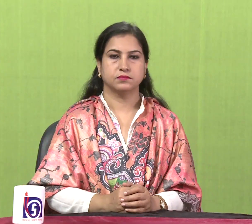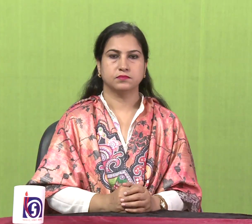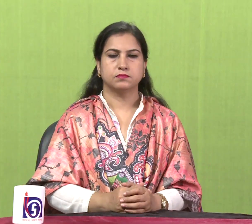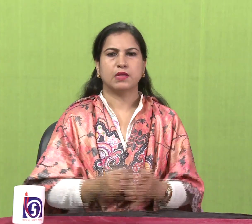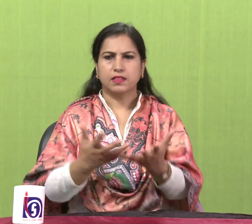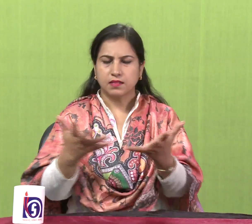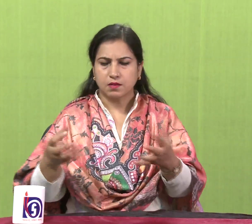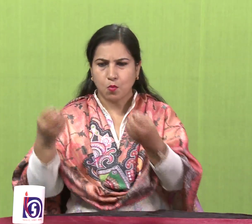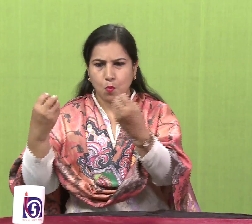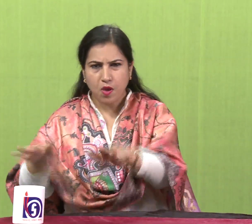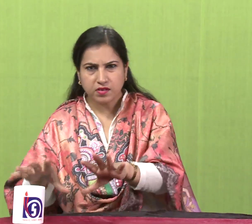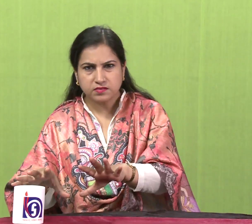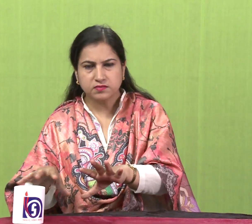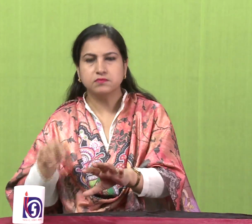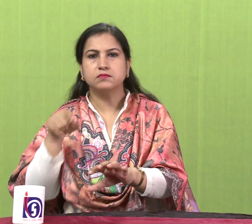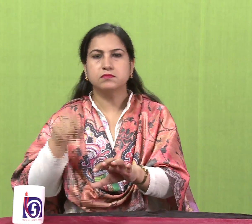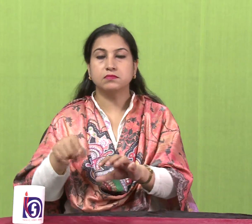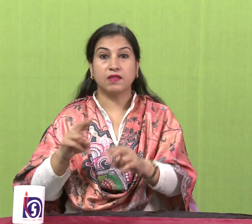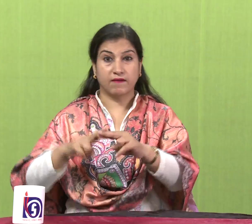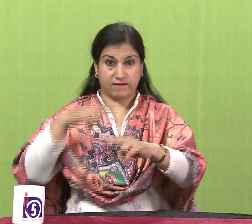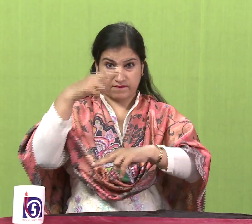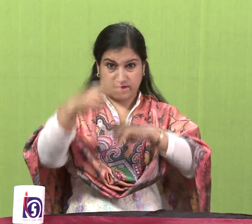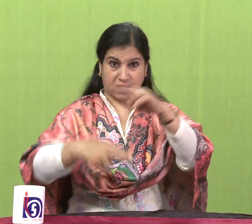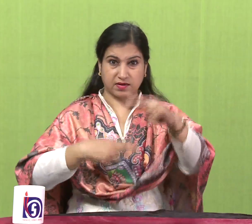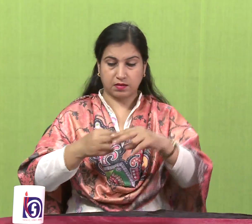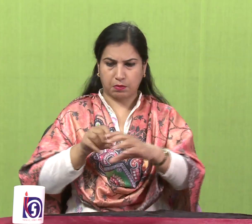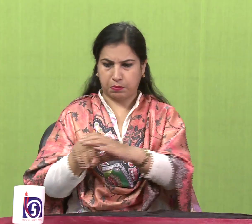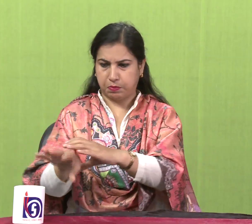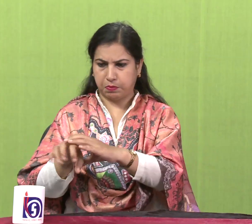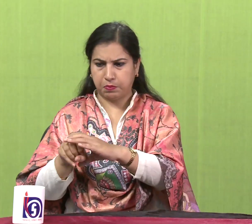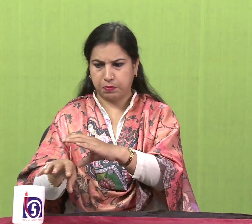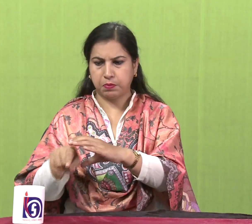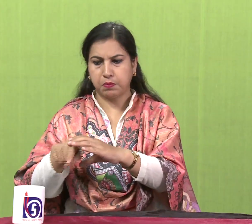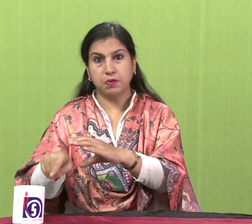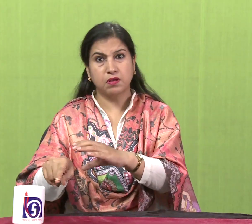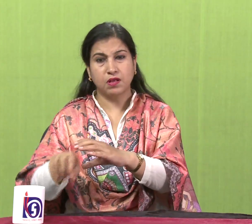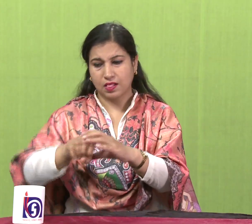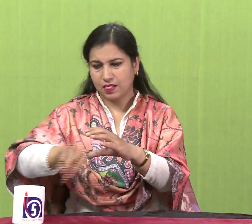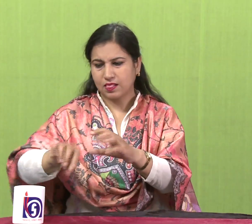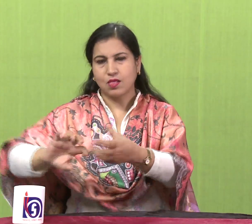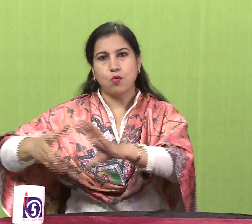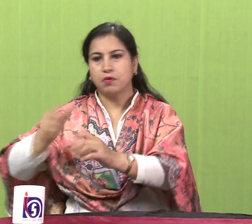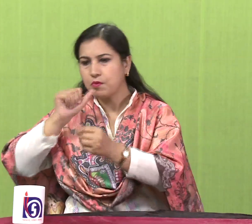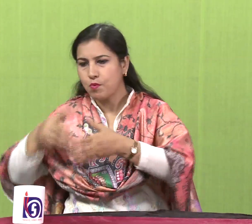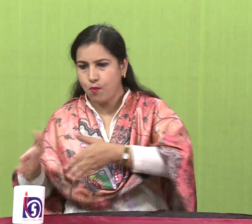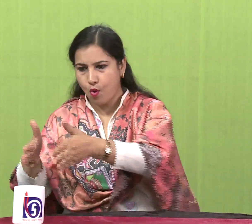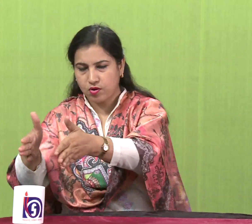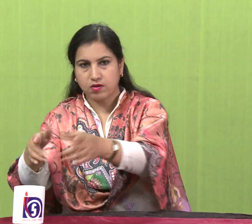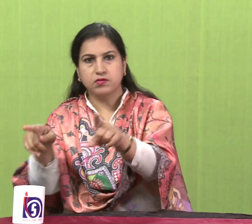The waste material coming out of these factories goes directly into